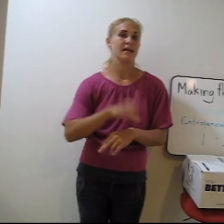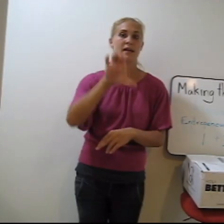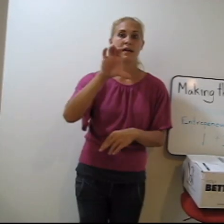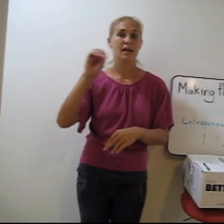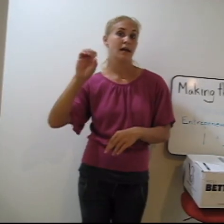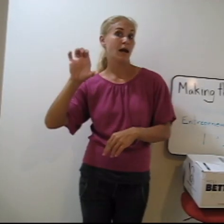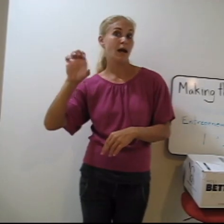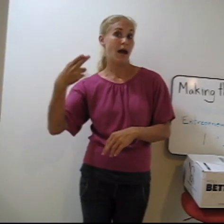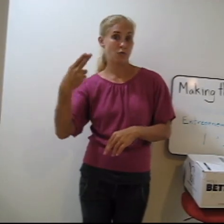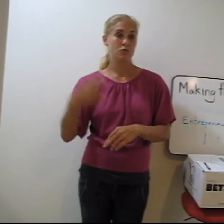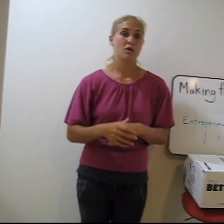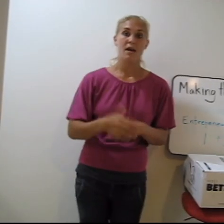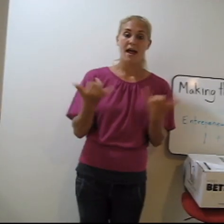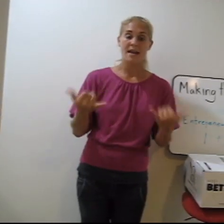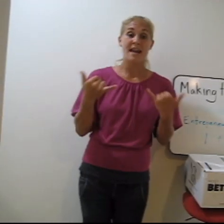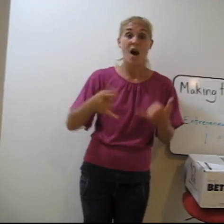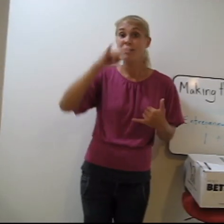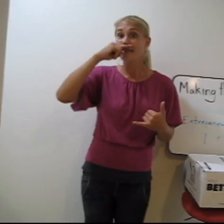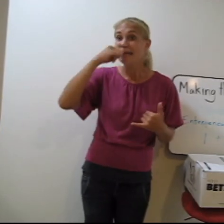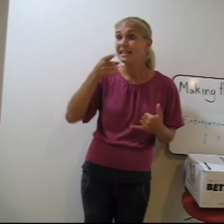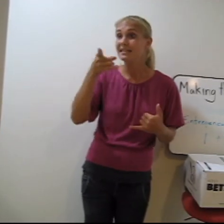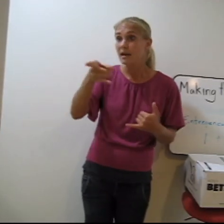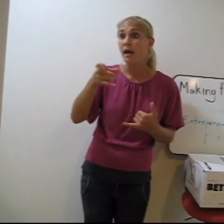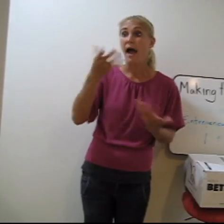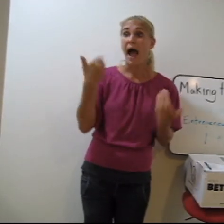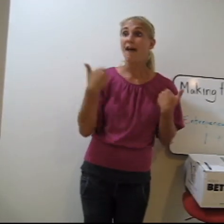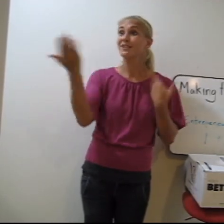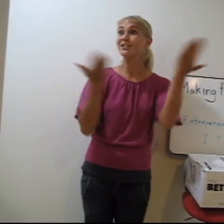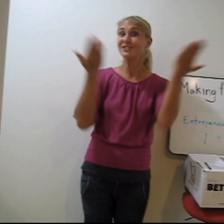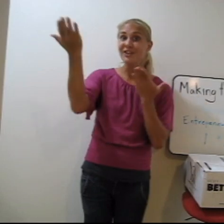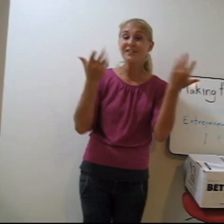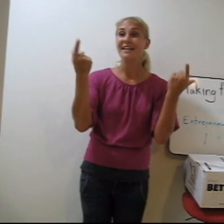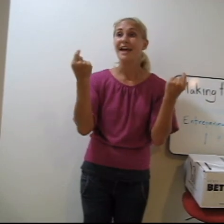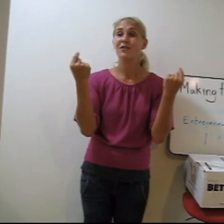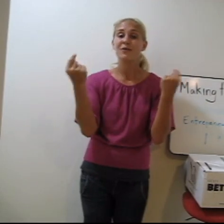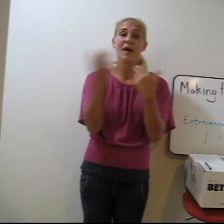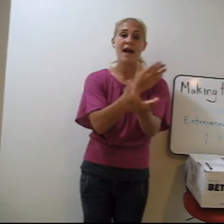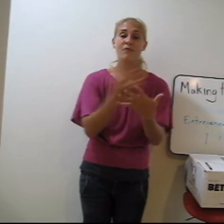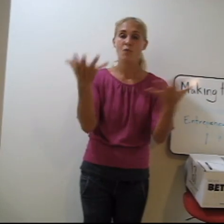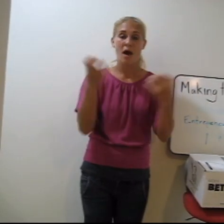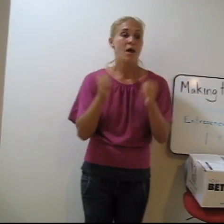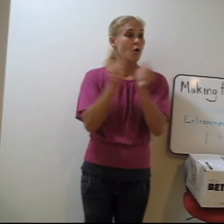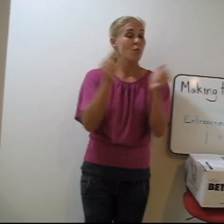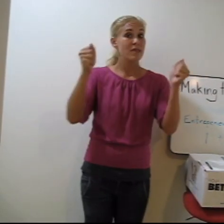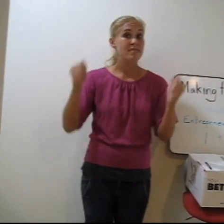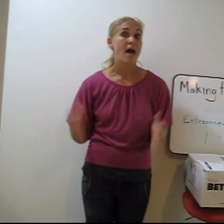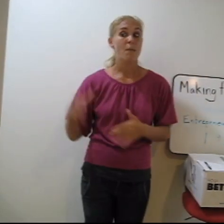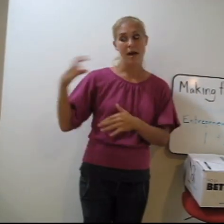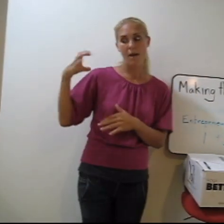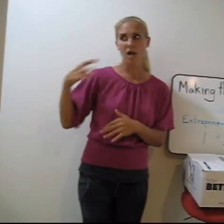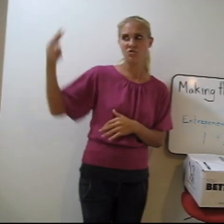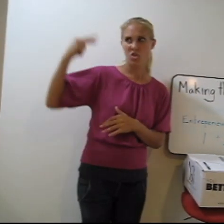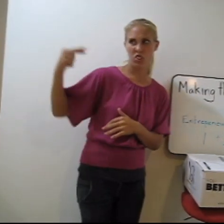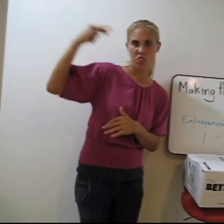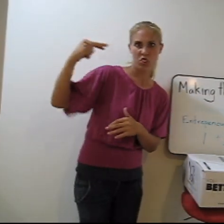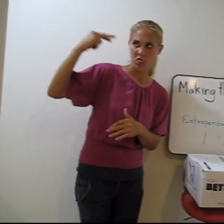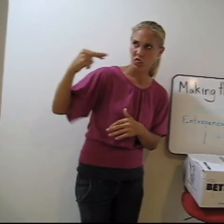have an always accessible servant. And without your boss's stick into your ribs to deliver results, most people end